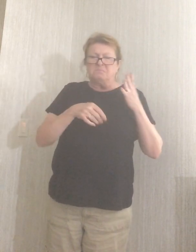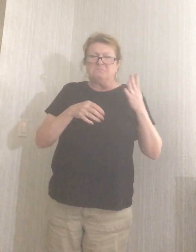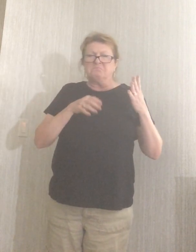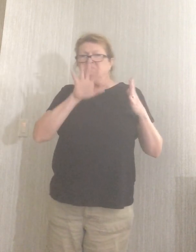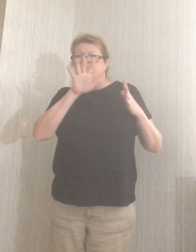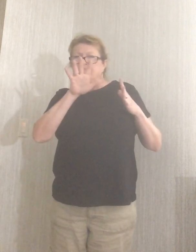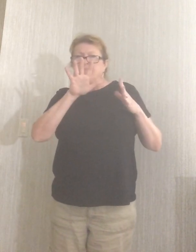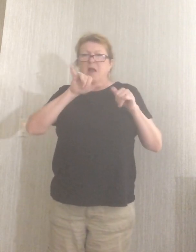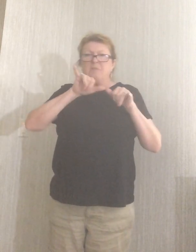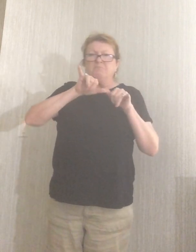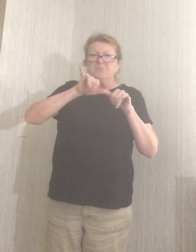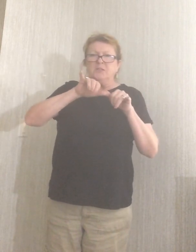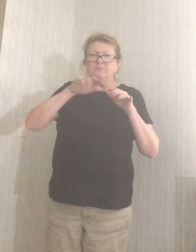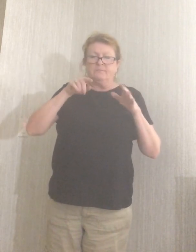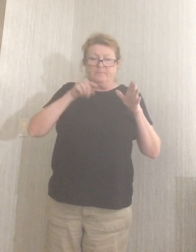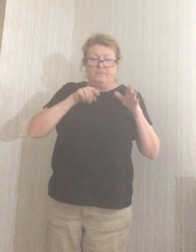it goes away from the island.